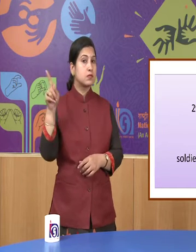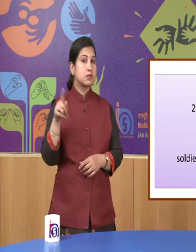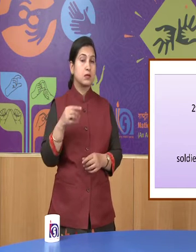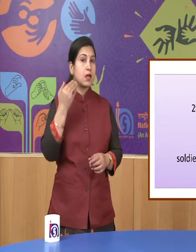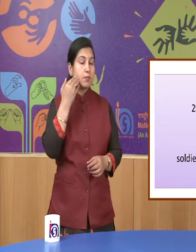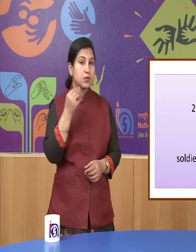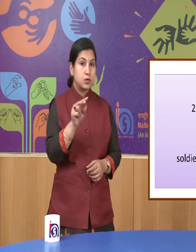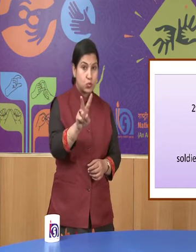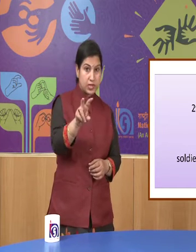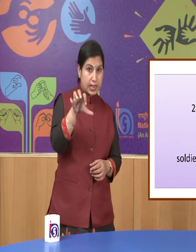29th March